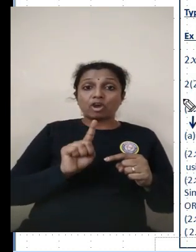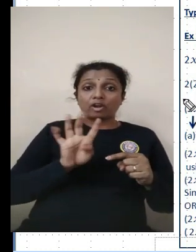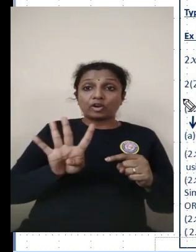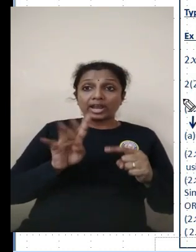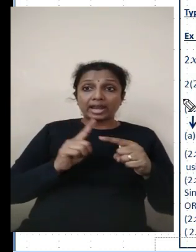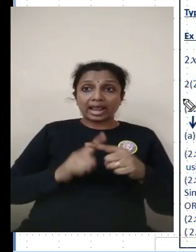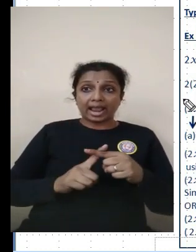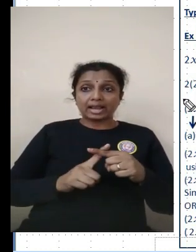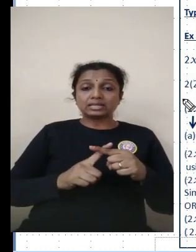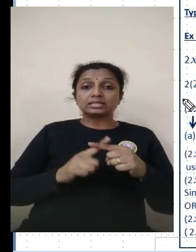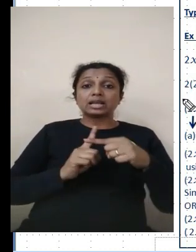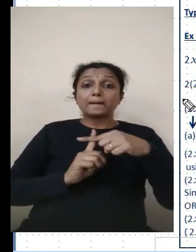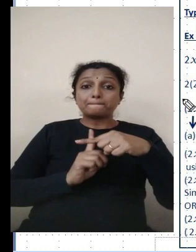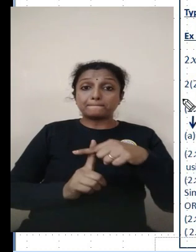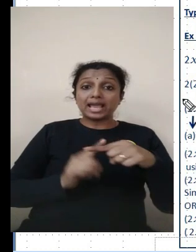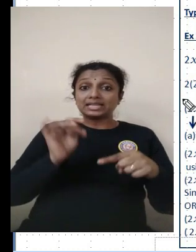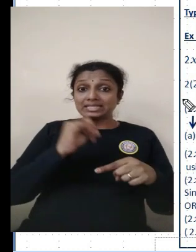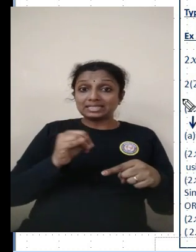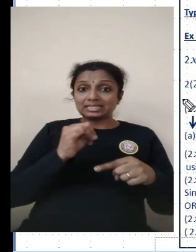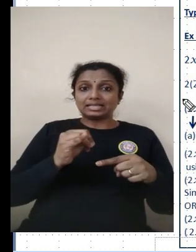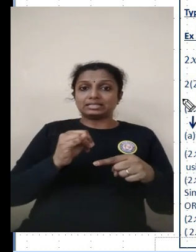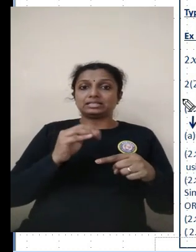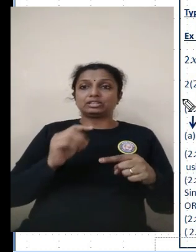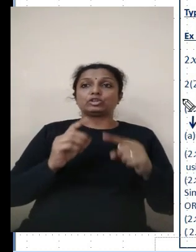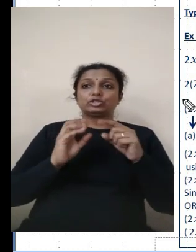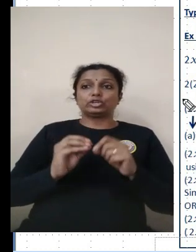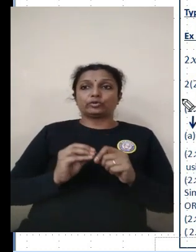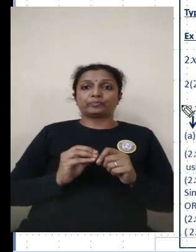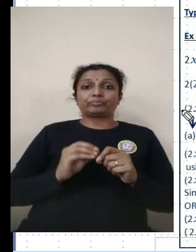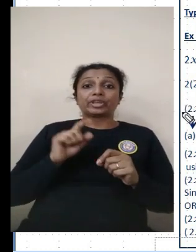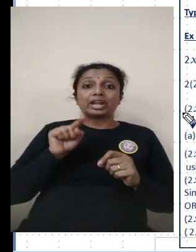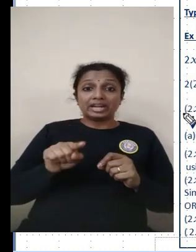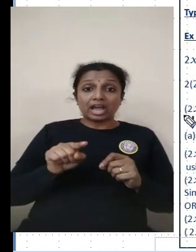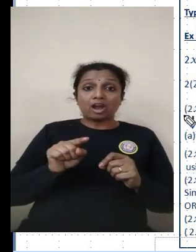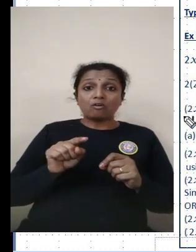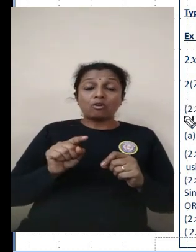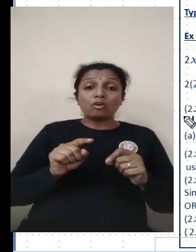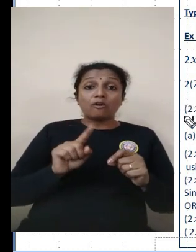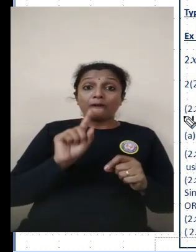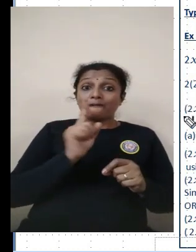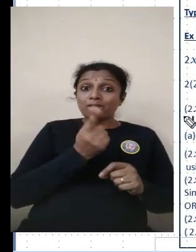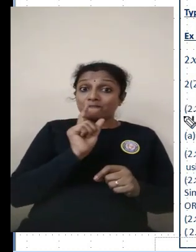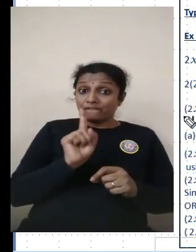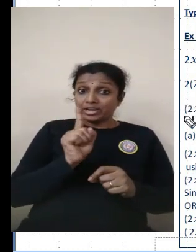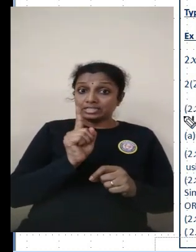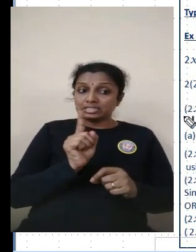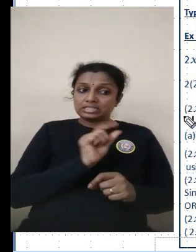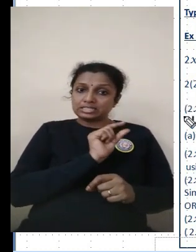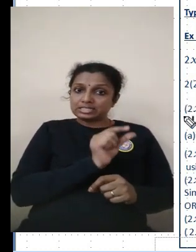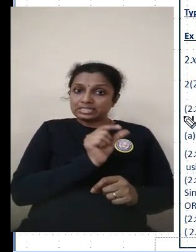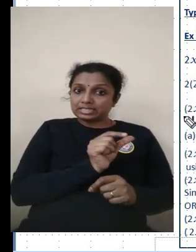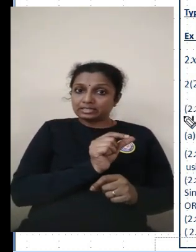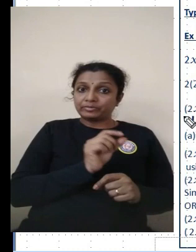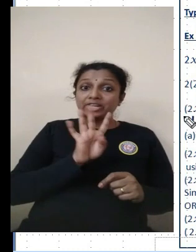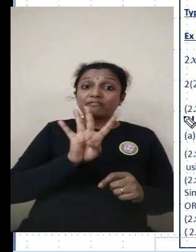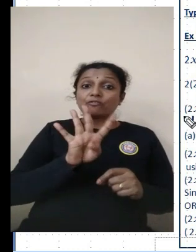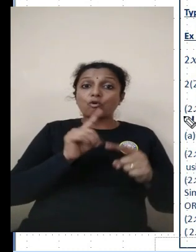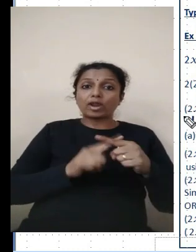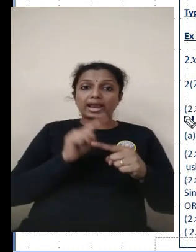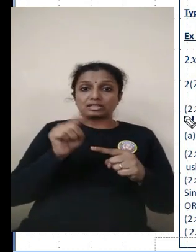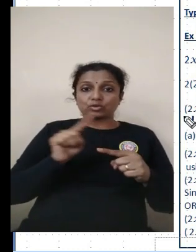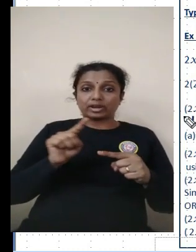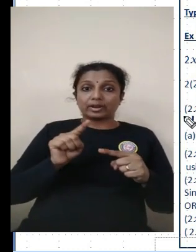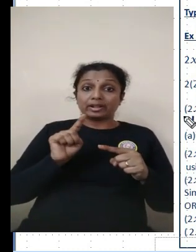see that the first term is 4x squared, which is a complete square. So you can write 4x squared as 2x whole